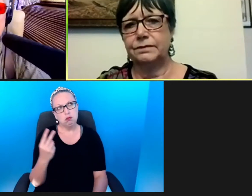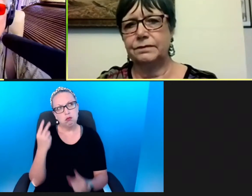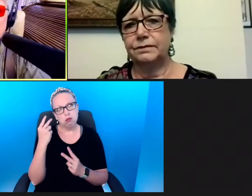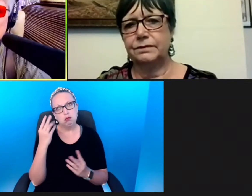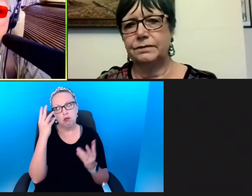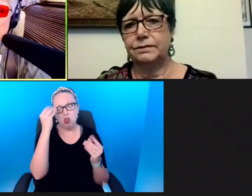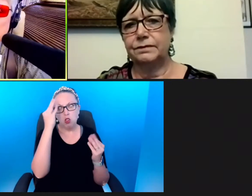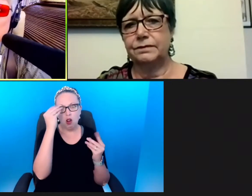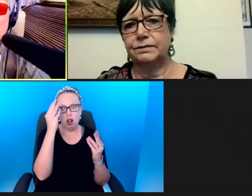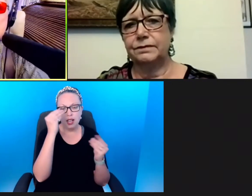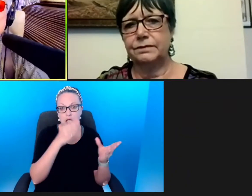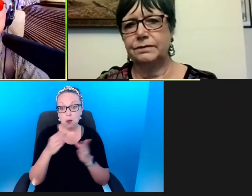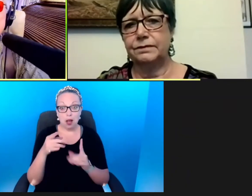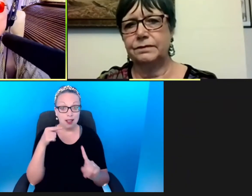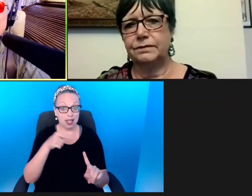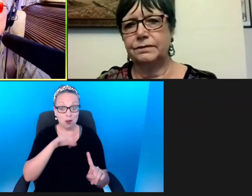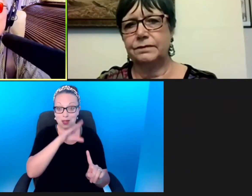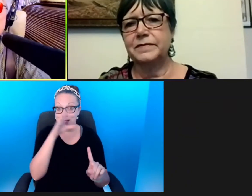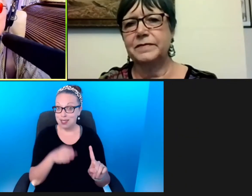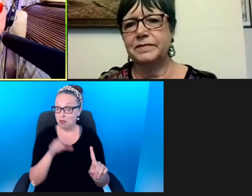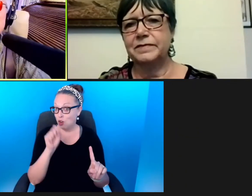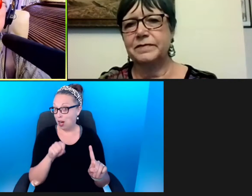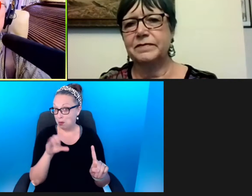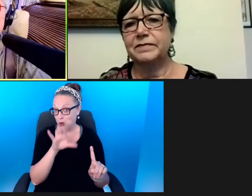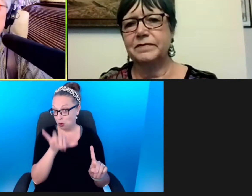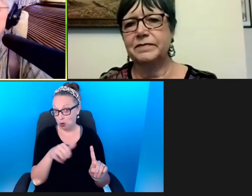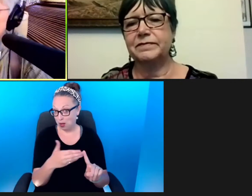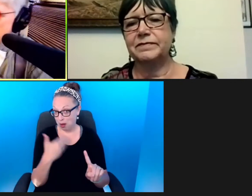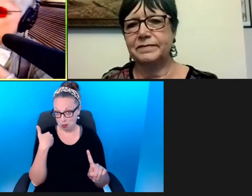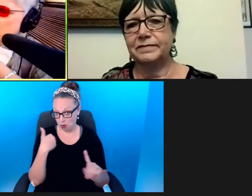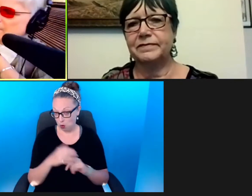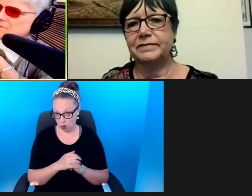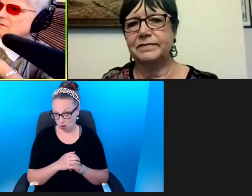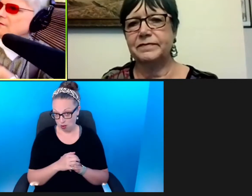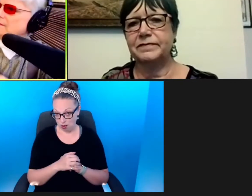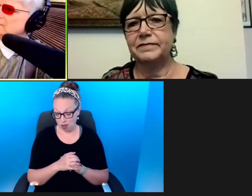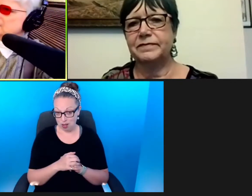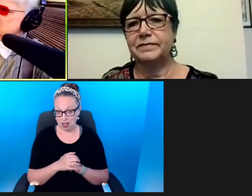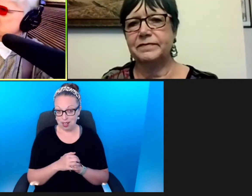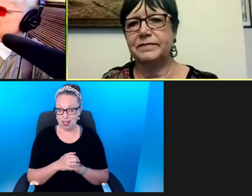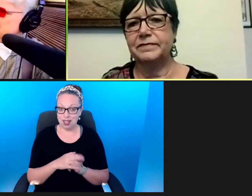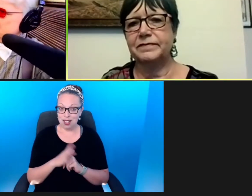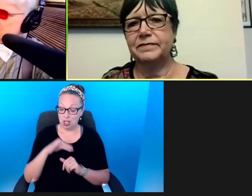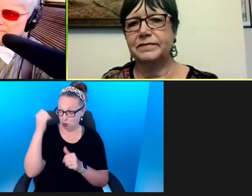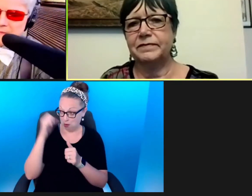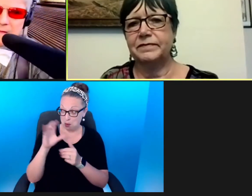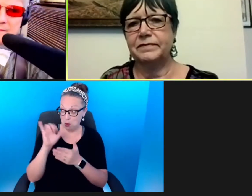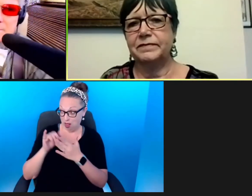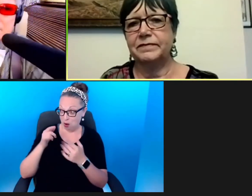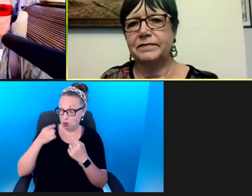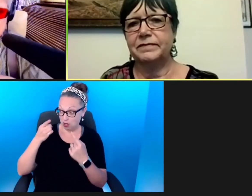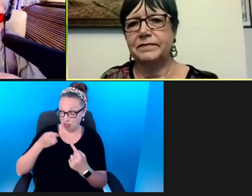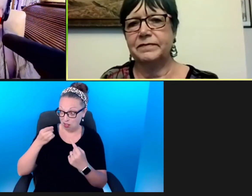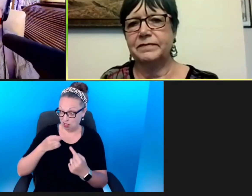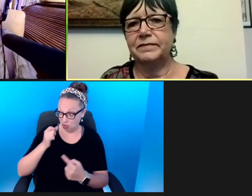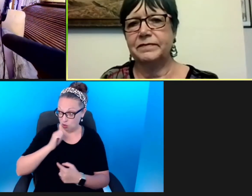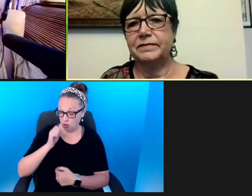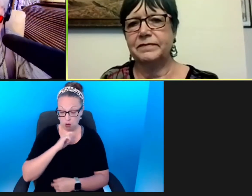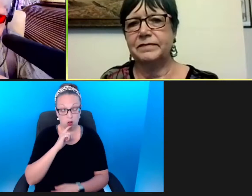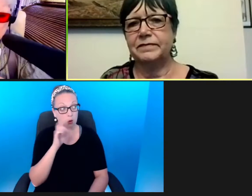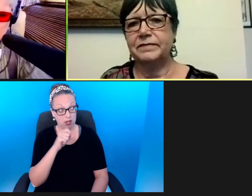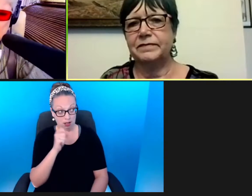he never had before. And you remember what a struggle that was. Oh, every 3